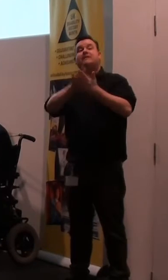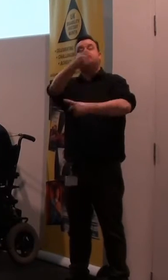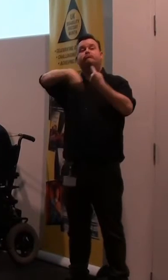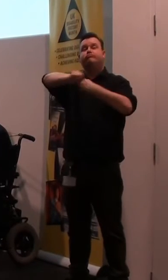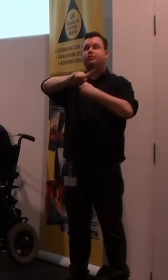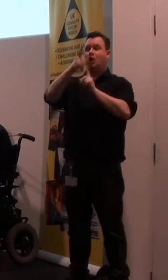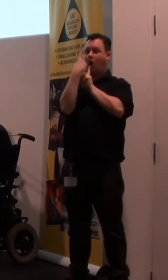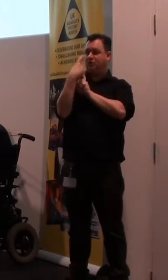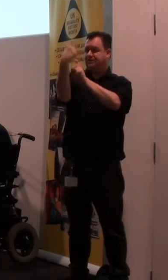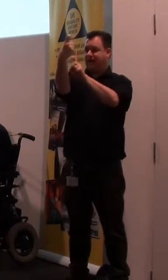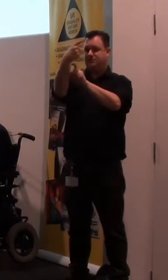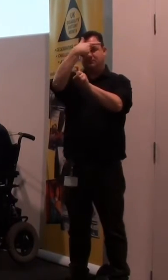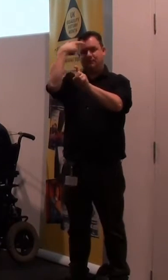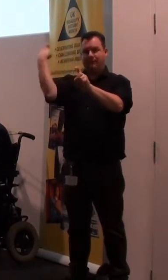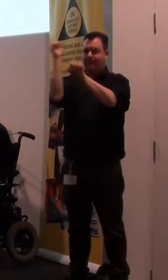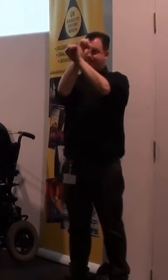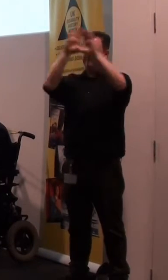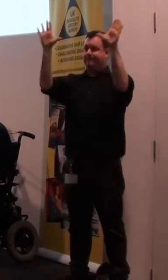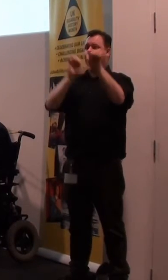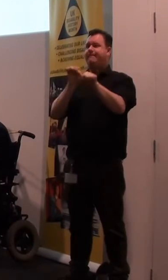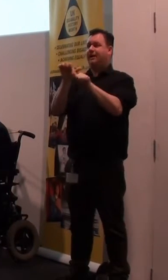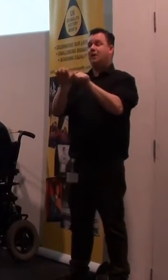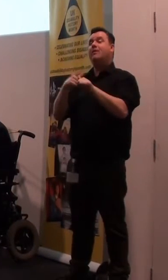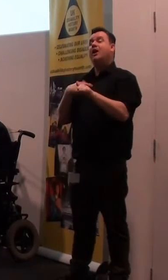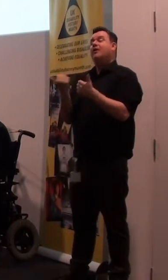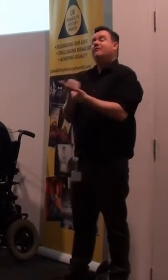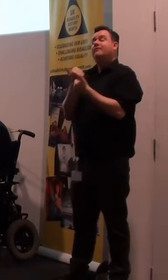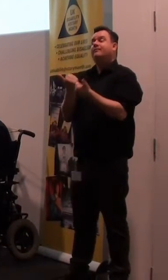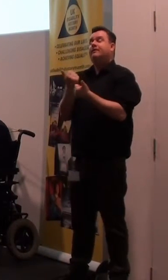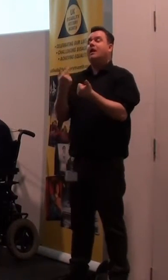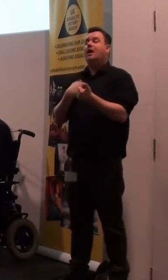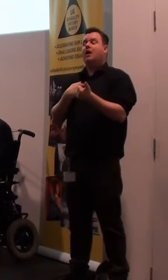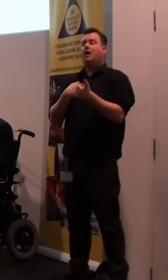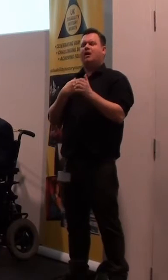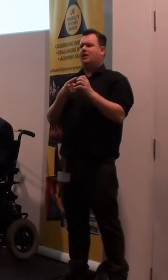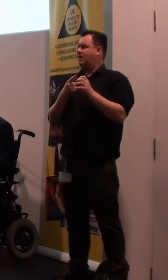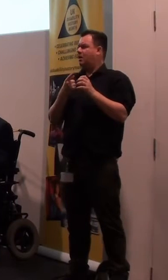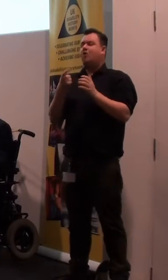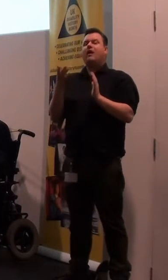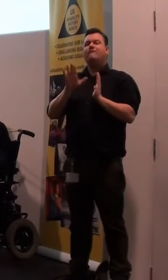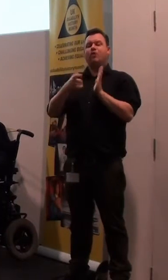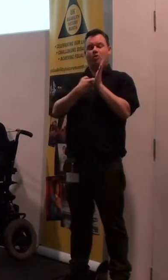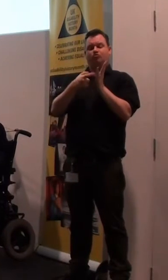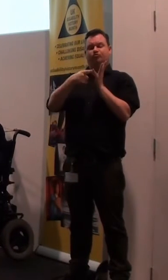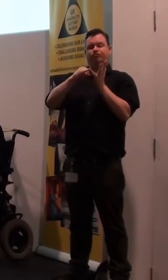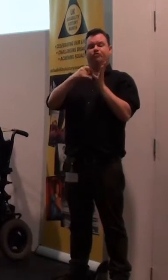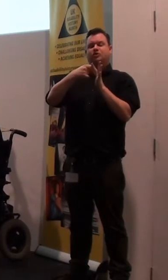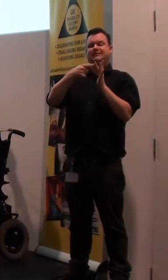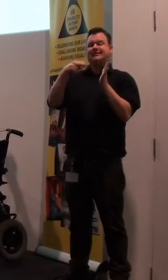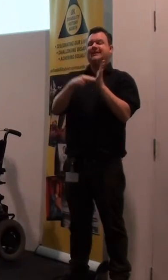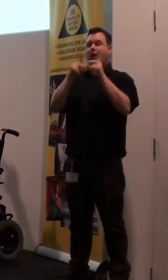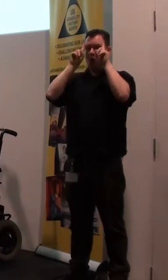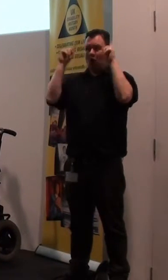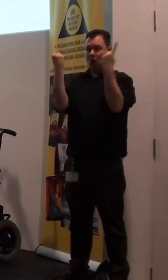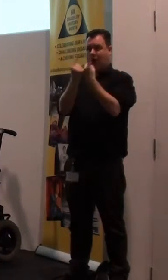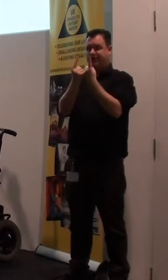why, and here I'll finish on this in a quick plug. I'm from Ruskin College. And after